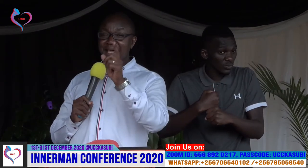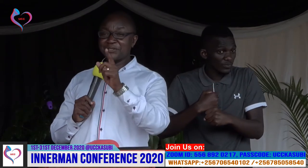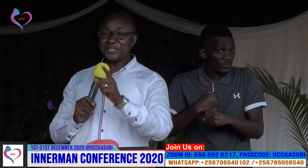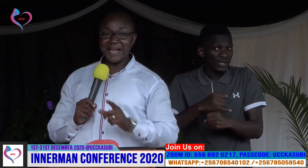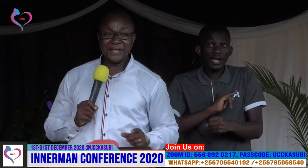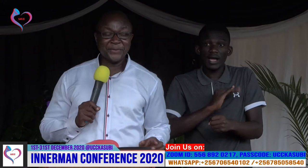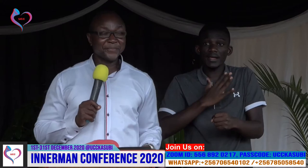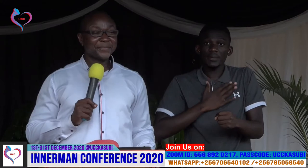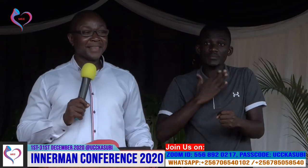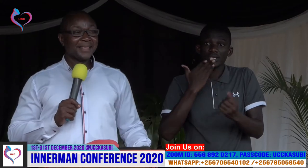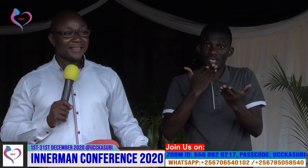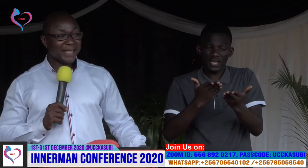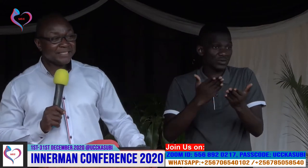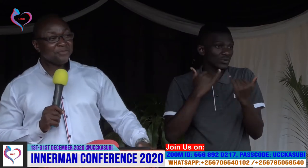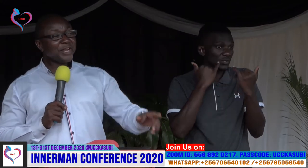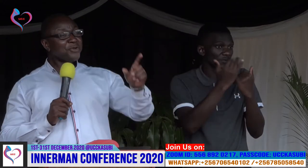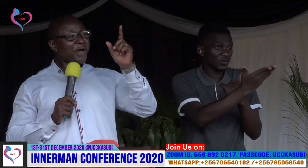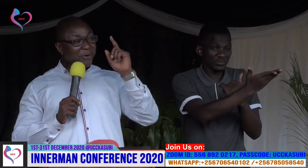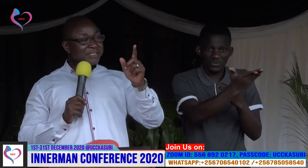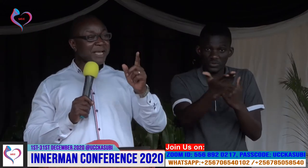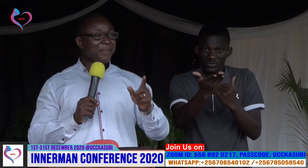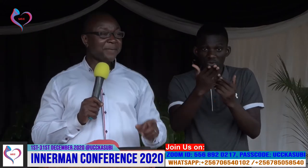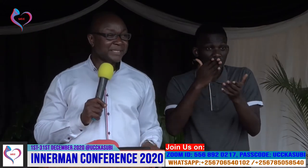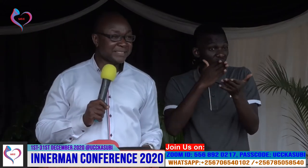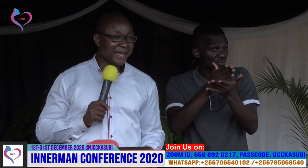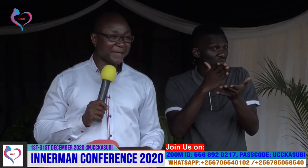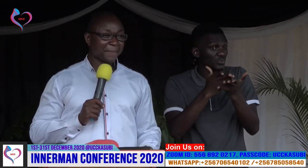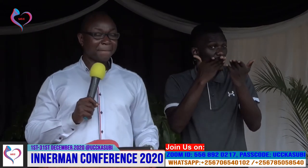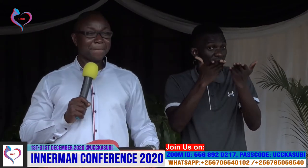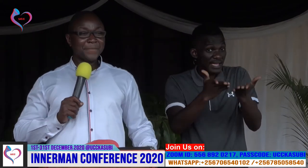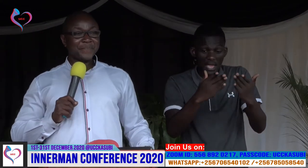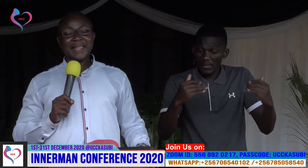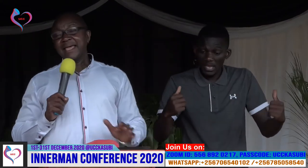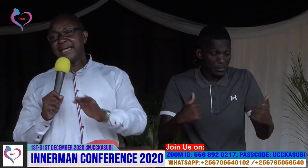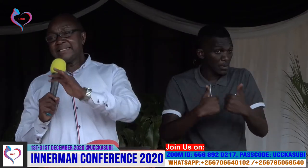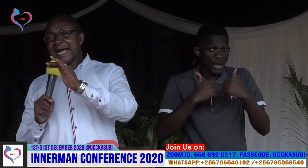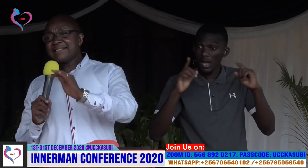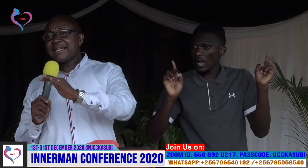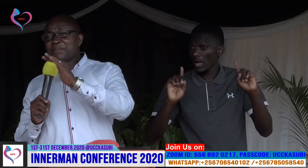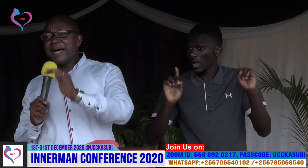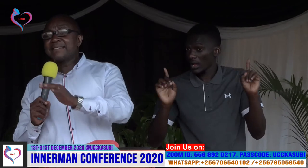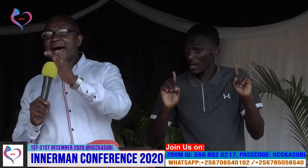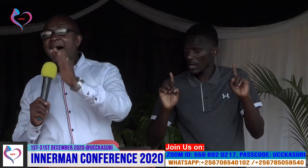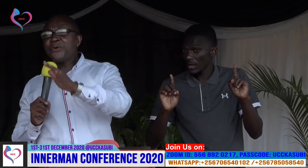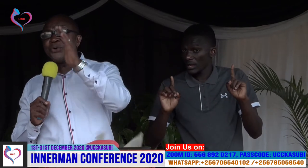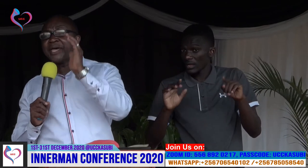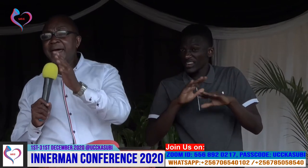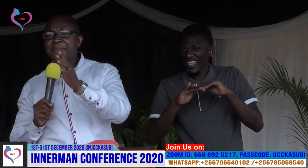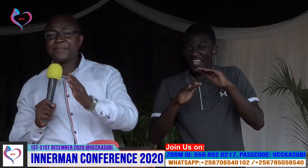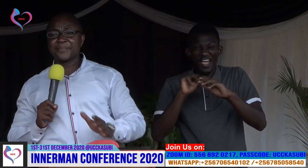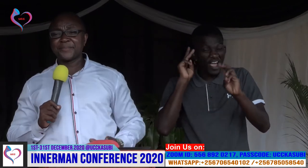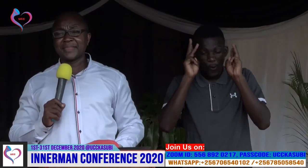am here to tell you that even you are not here by mistake. It doesn't matter how